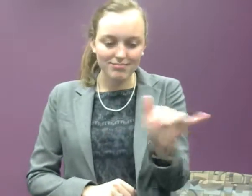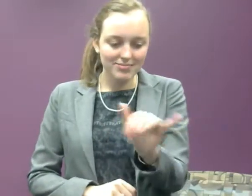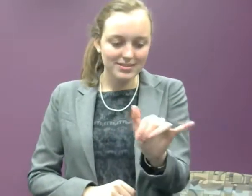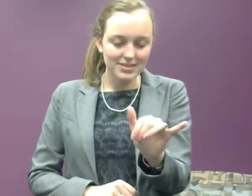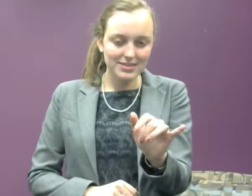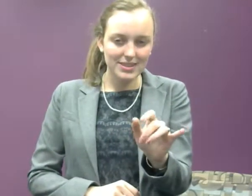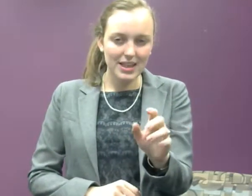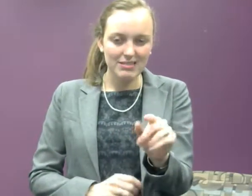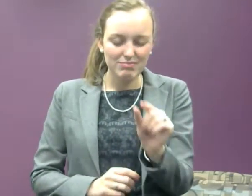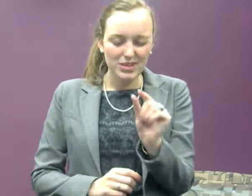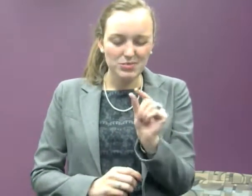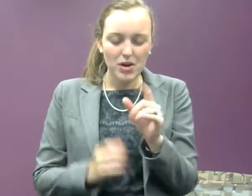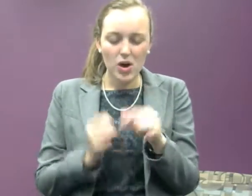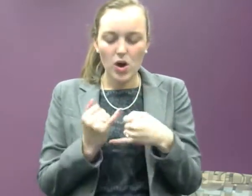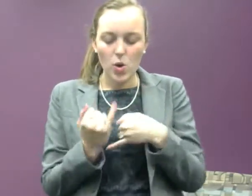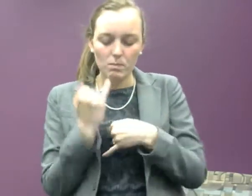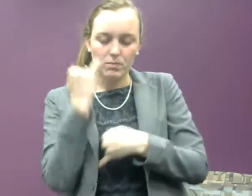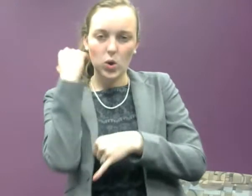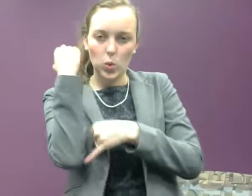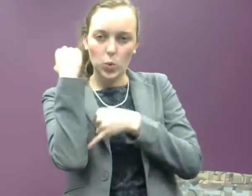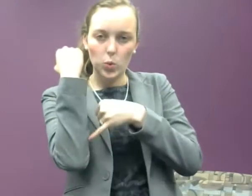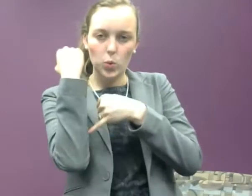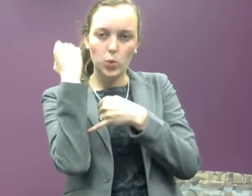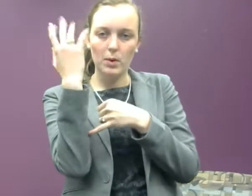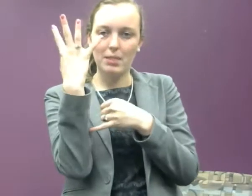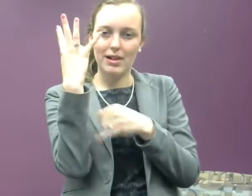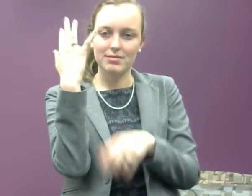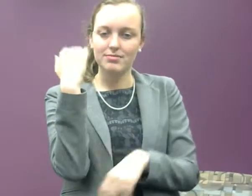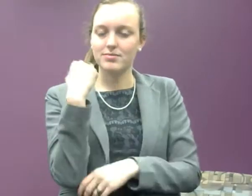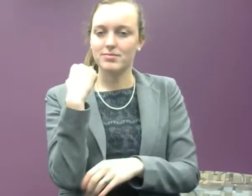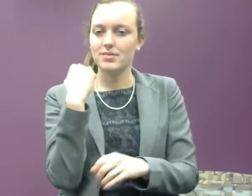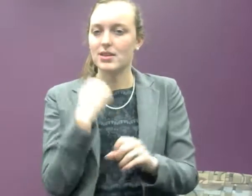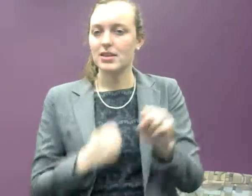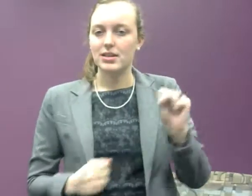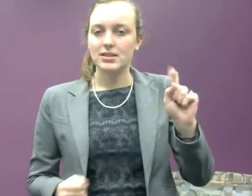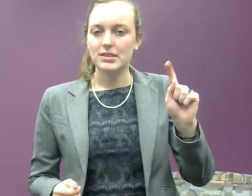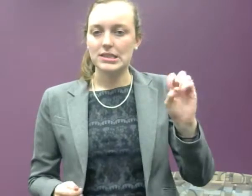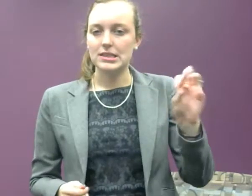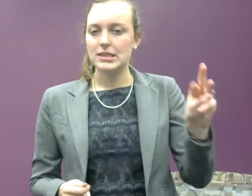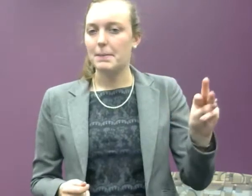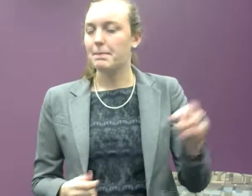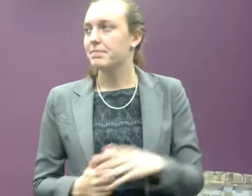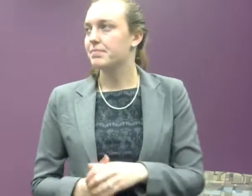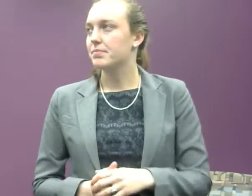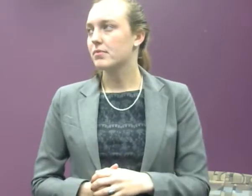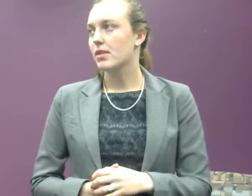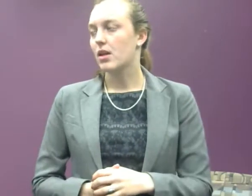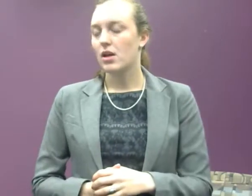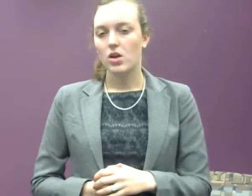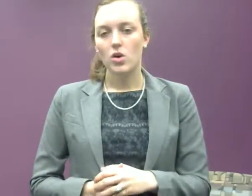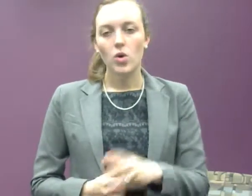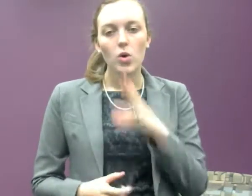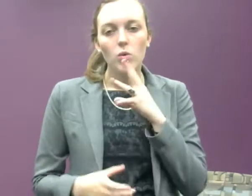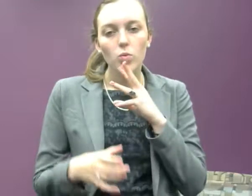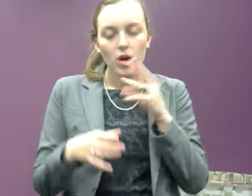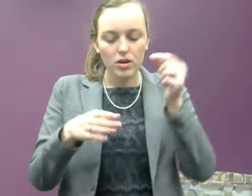tubes in a plant, maybe in a plant stem. Now, if I drop this in the water, I'm not going to suck on it, and there's no pipes or